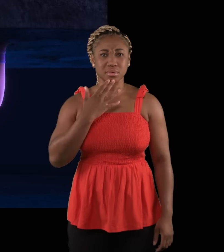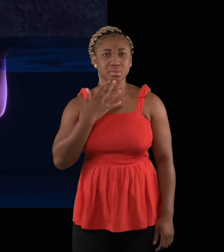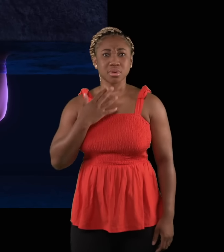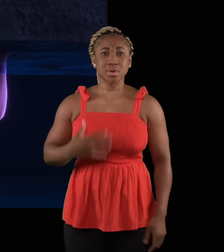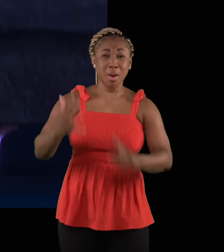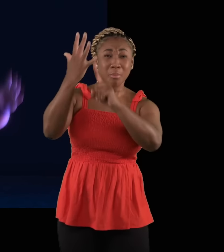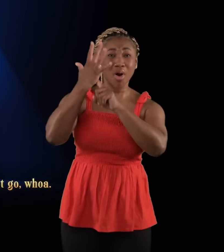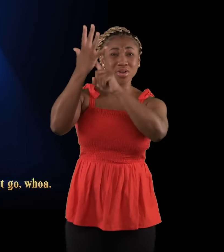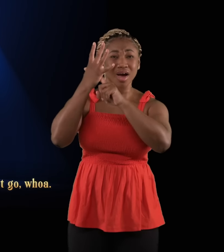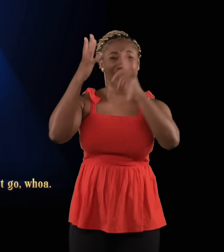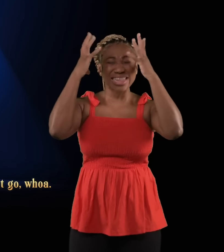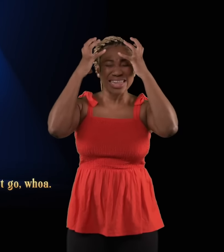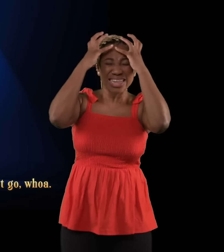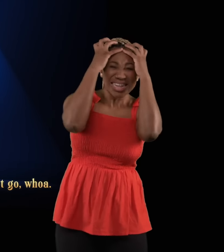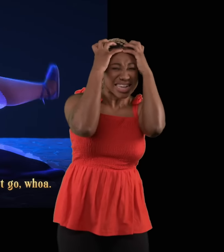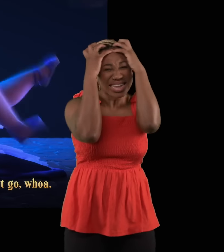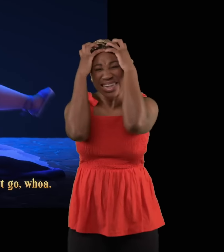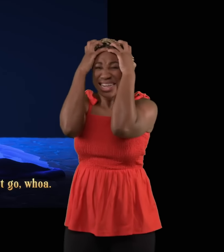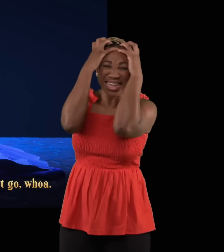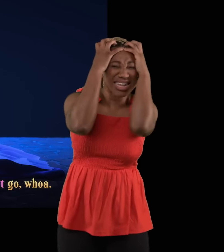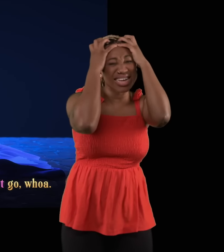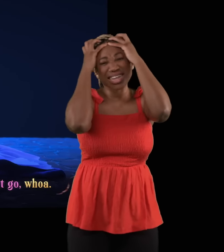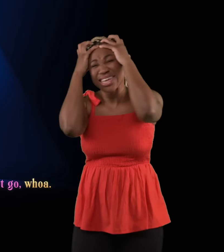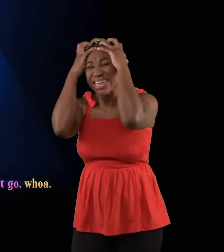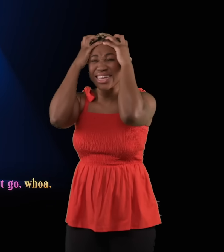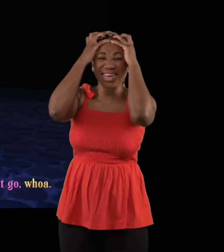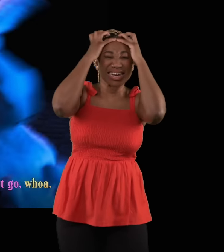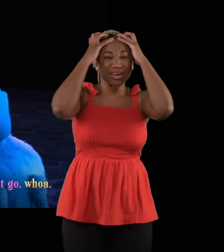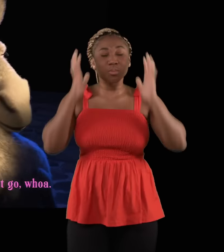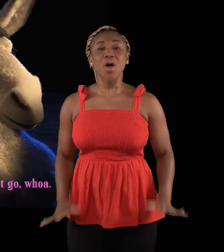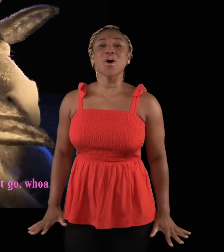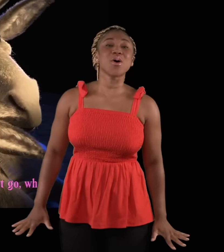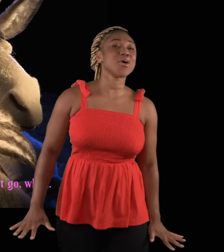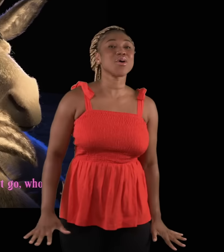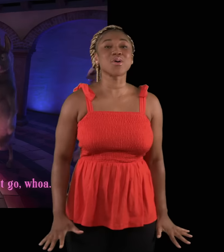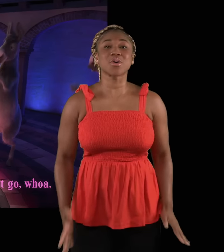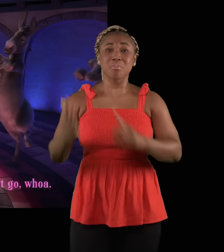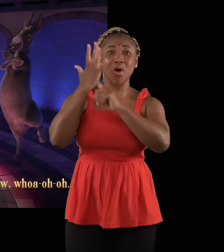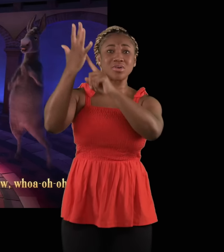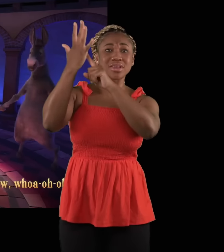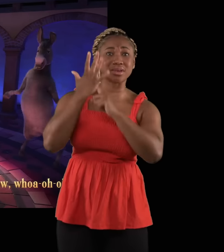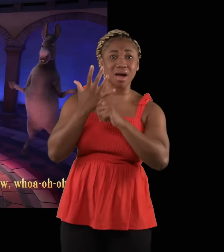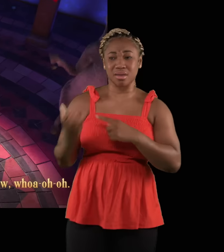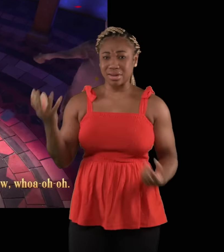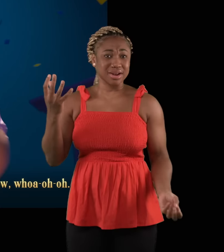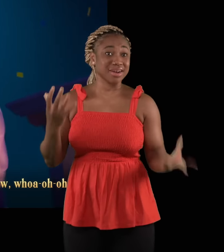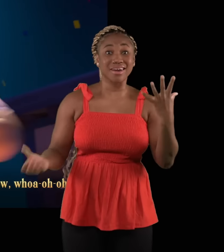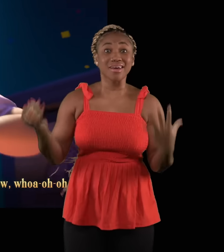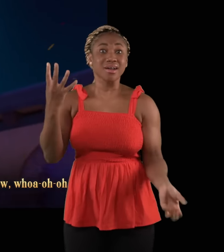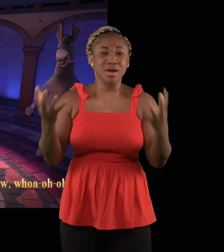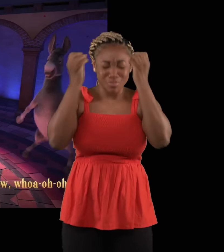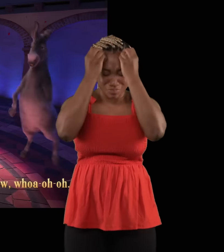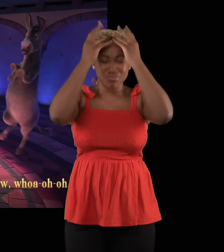No mistakes. Just pressure like a grip, grip, grip. And it won't let go. Whoa. Pressure like a tick,